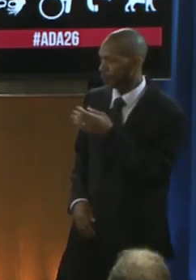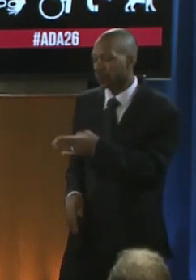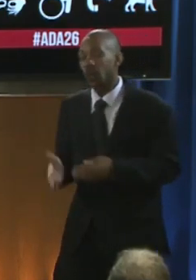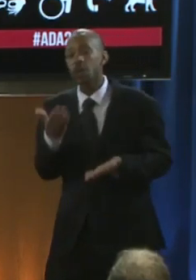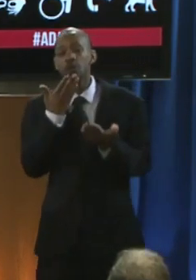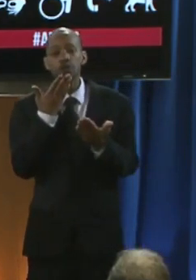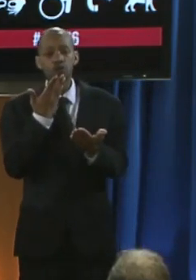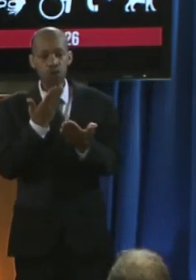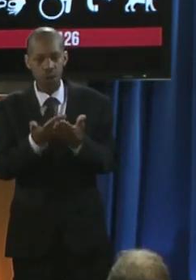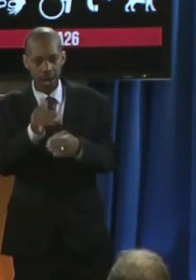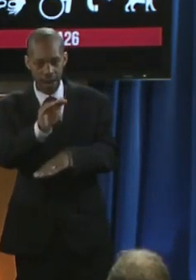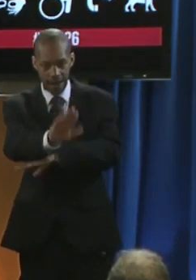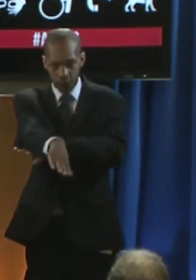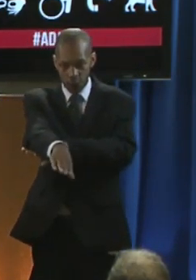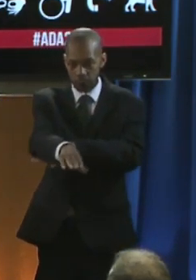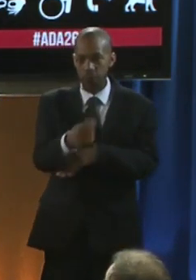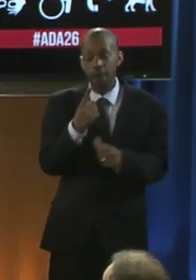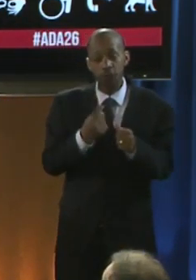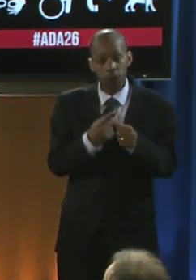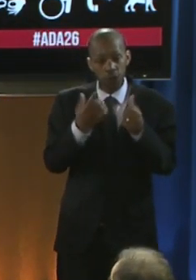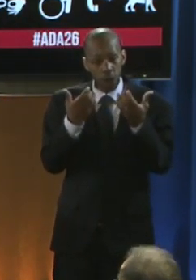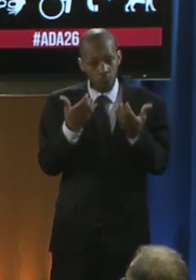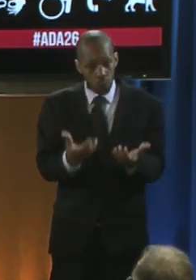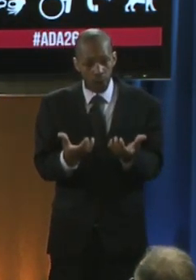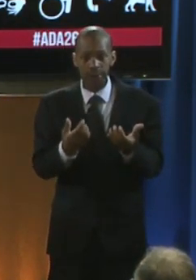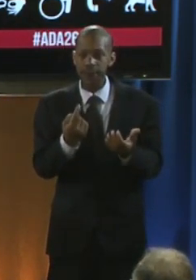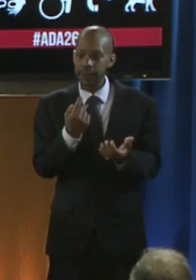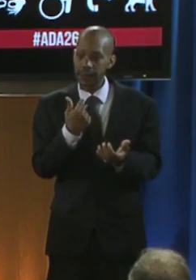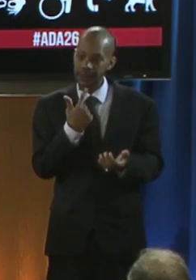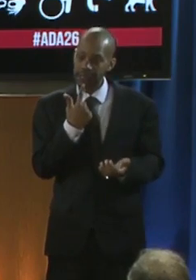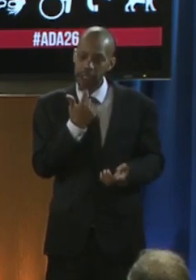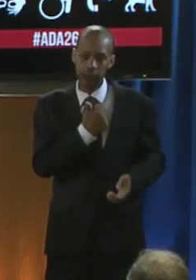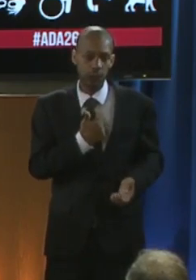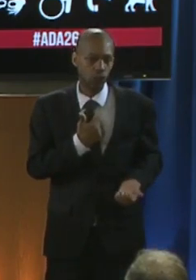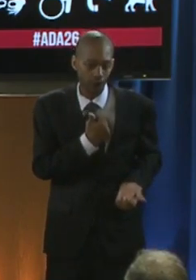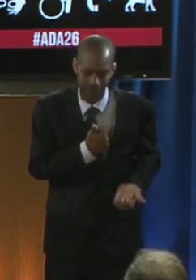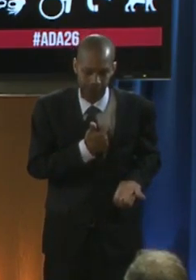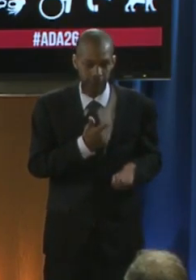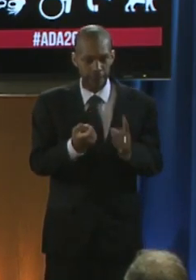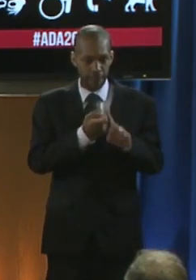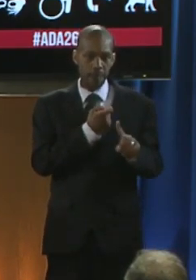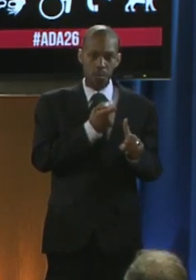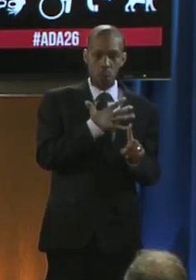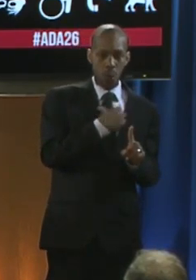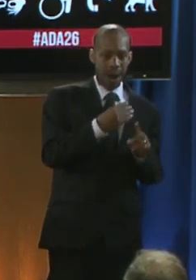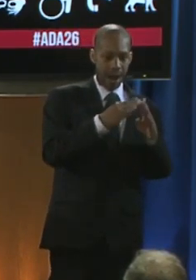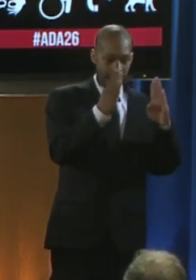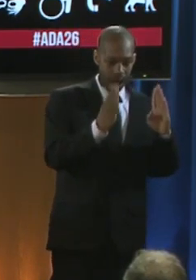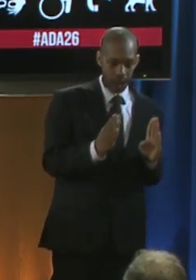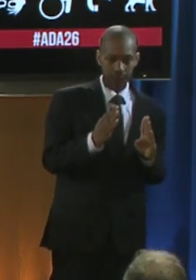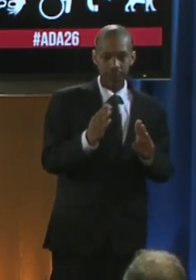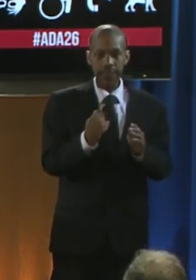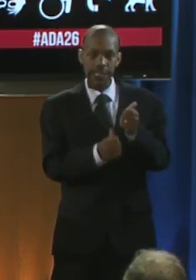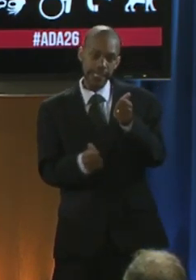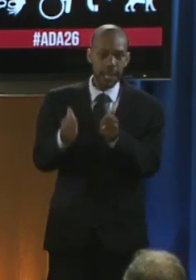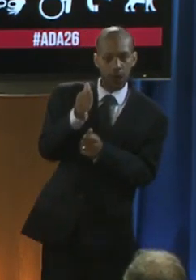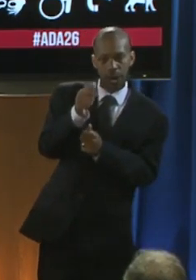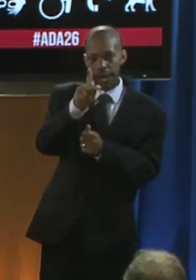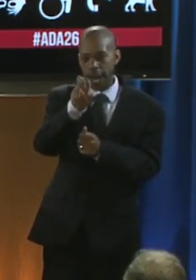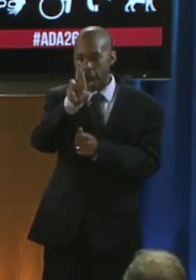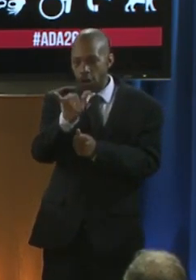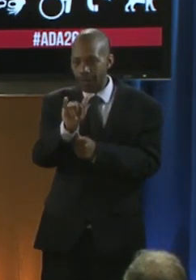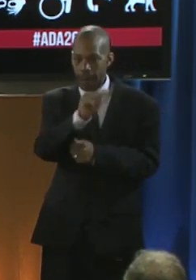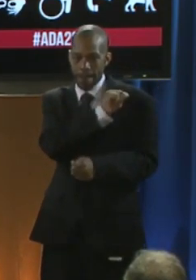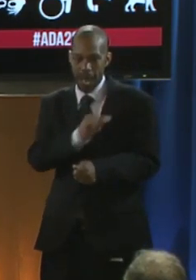Good afternoon. First, I wish to extend condolences from the White House, Secretary Kerry,